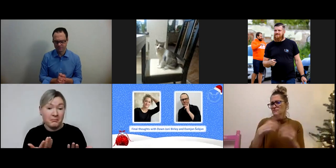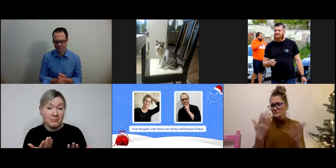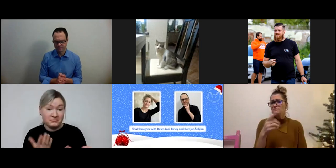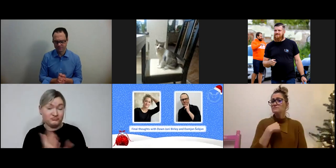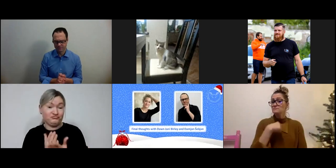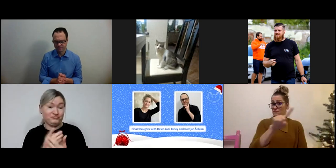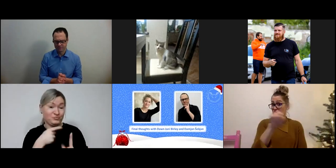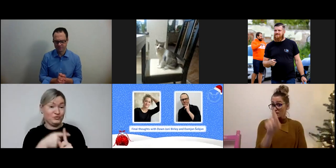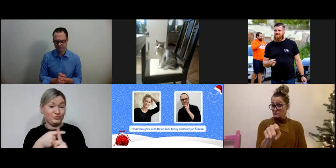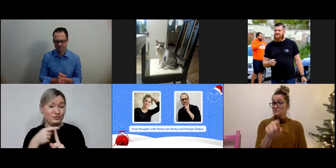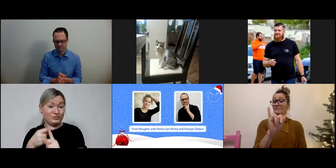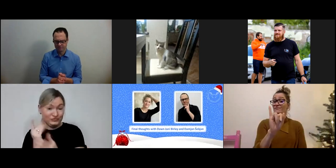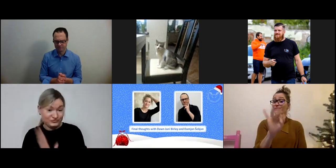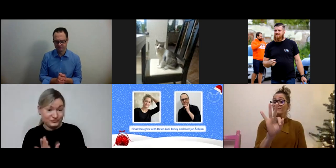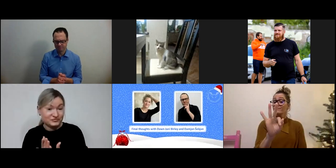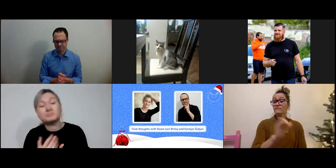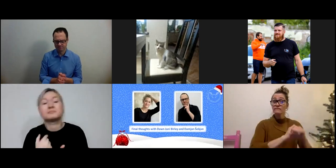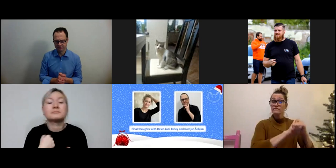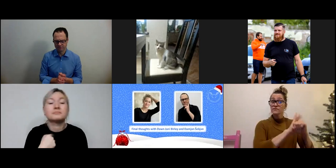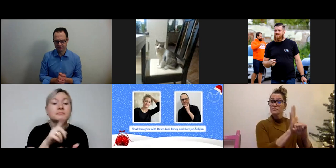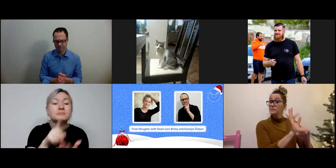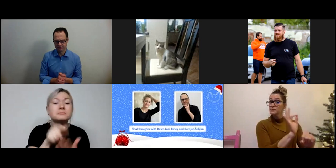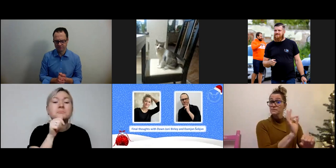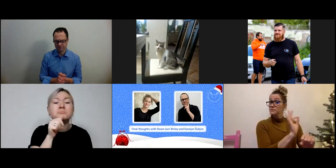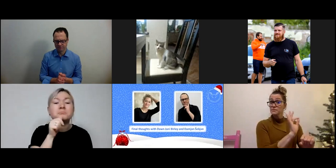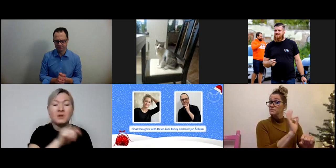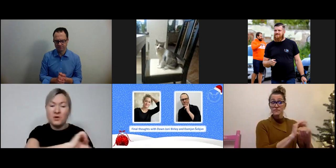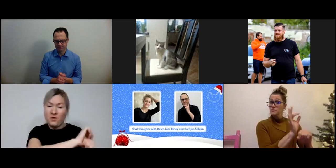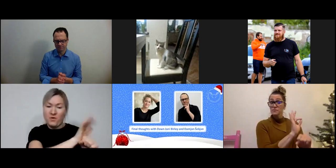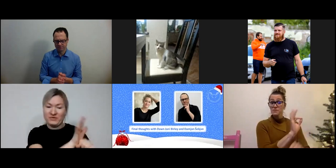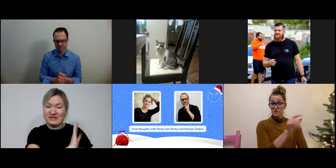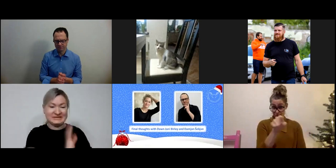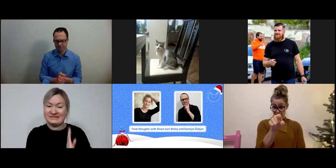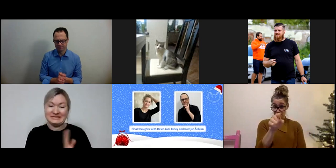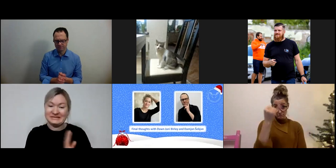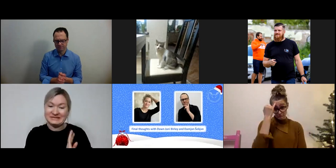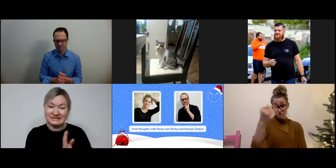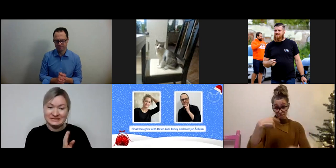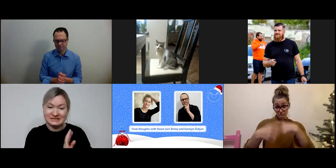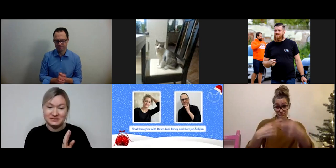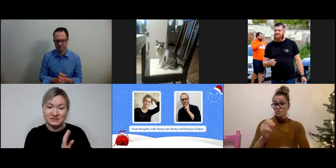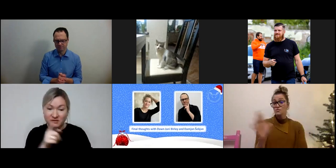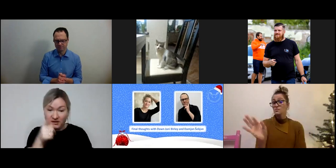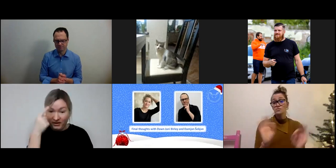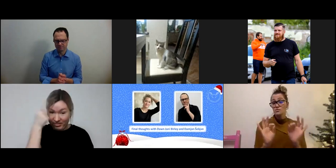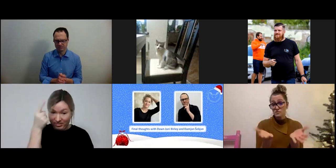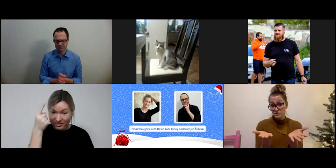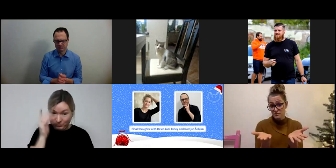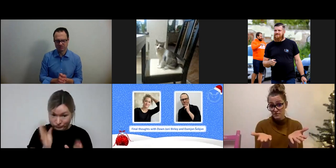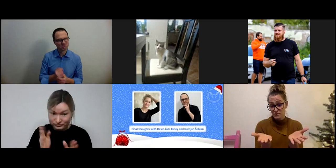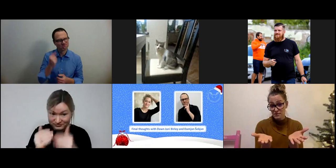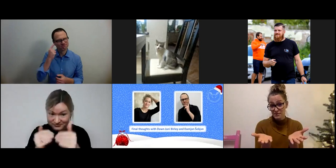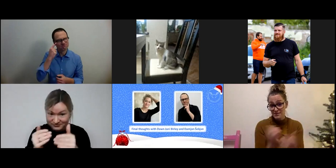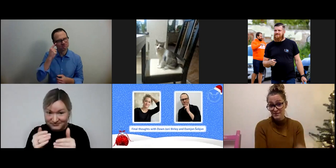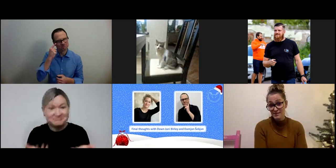difficult. But there's also been some positives that have come out of Corona. If Corona didn't happen,